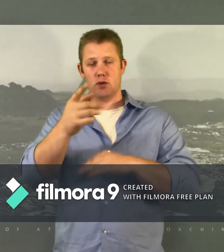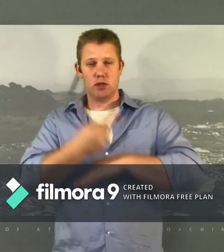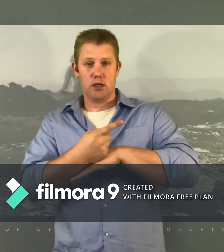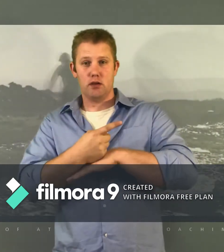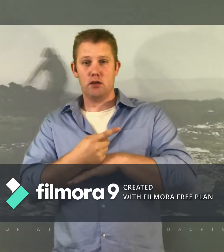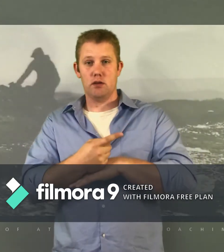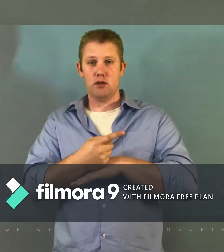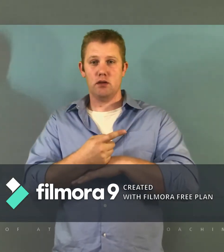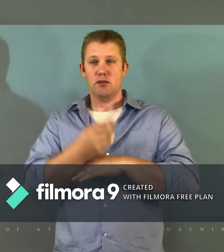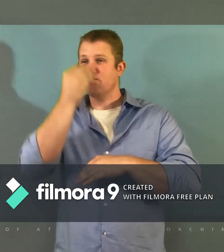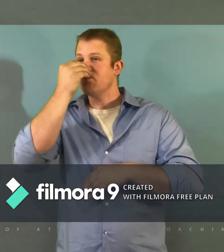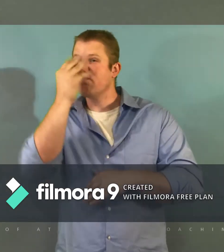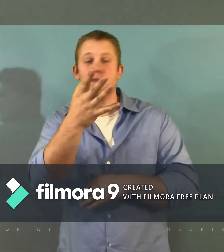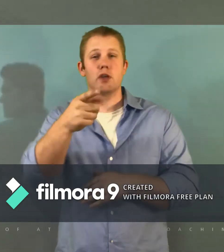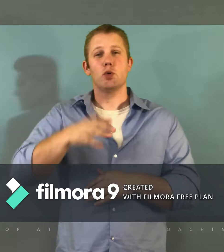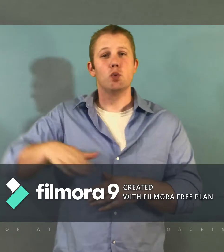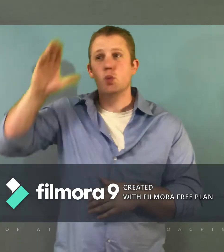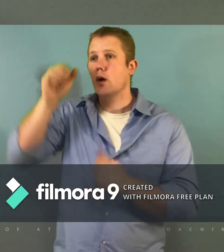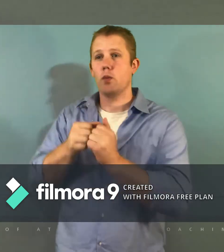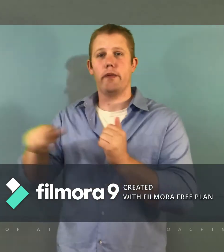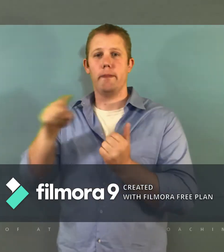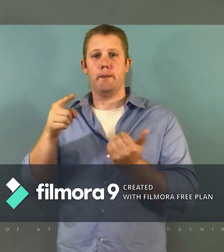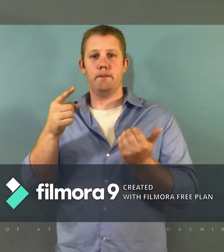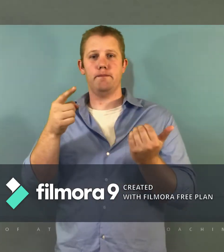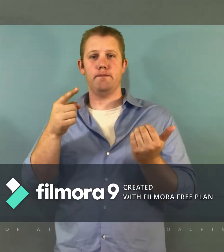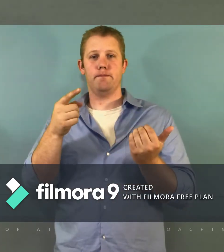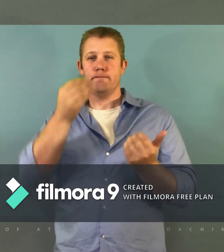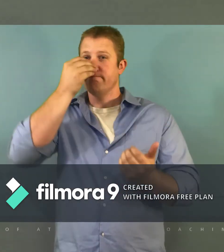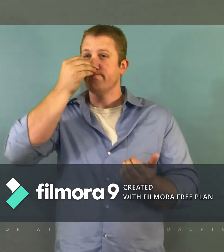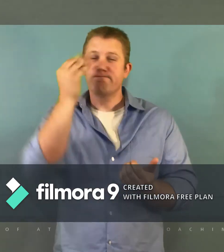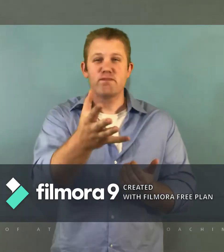and dysfunctional people in your day. So what you grew up with them?